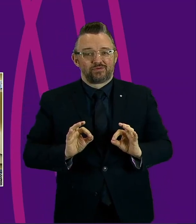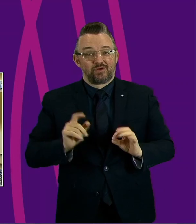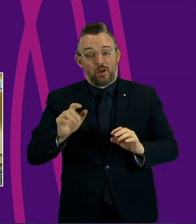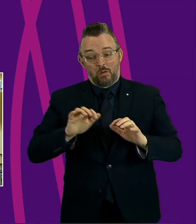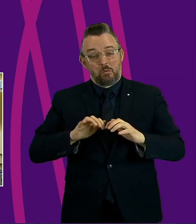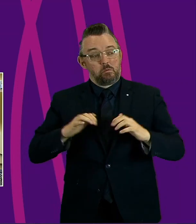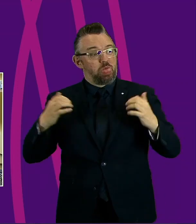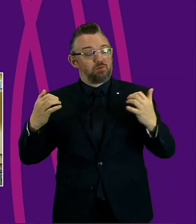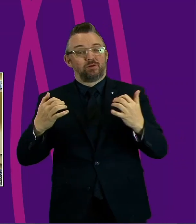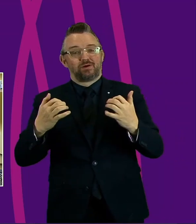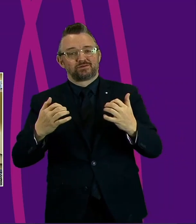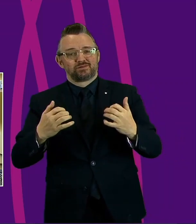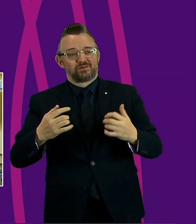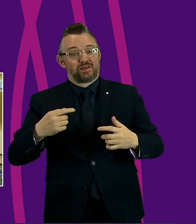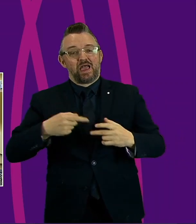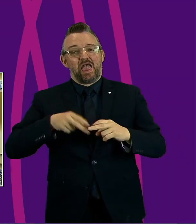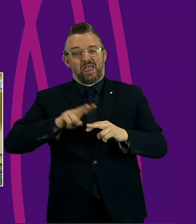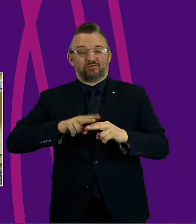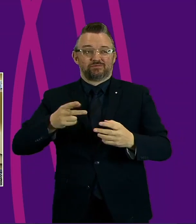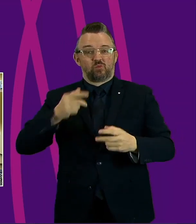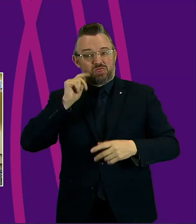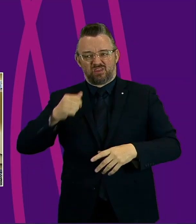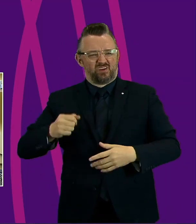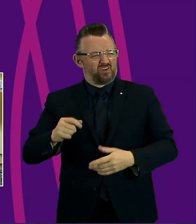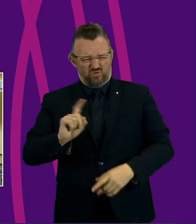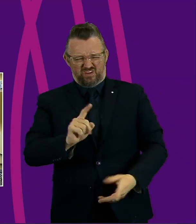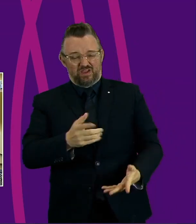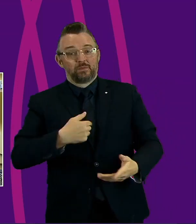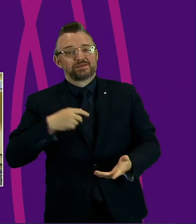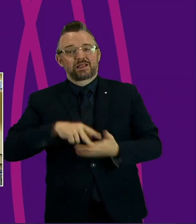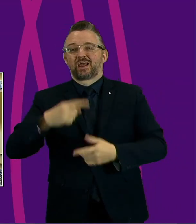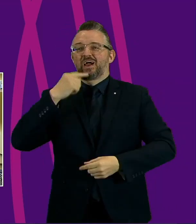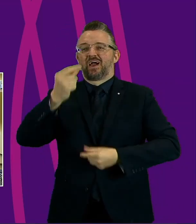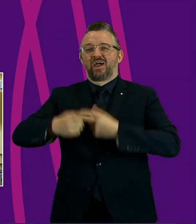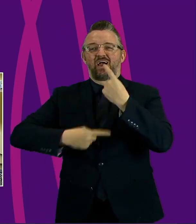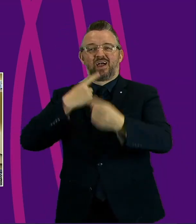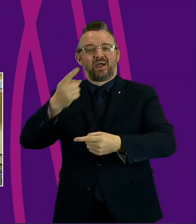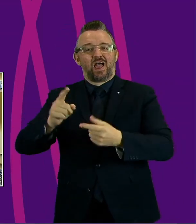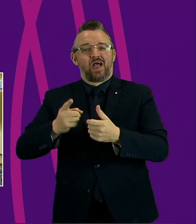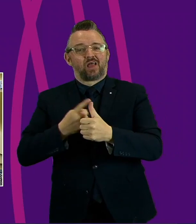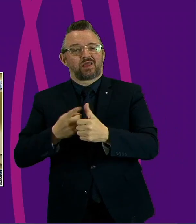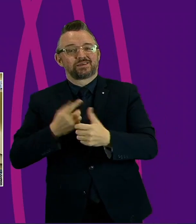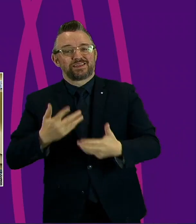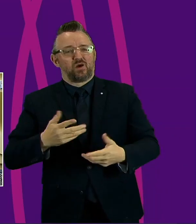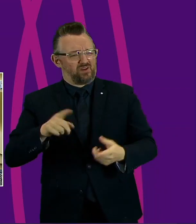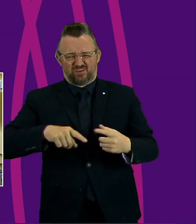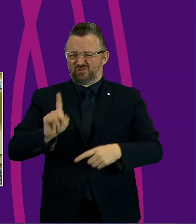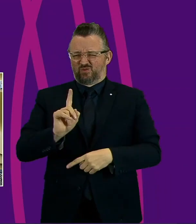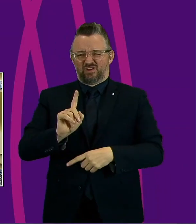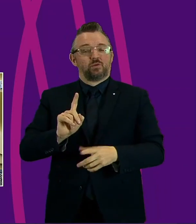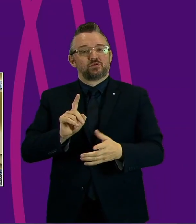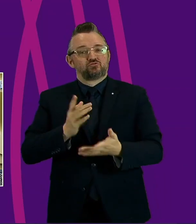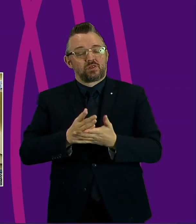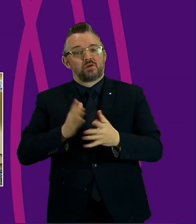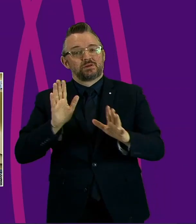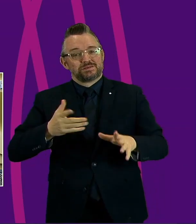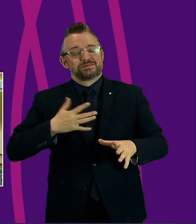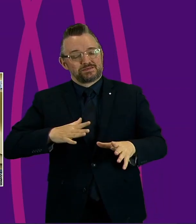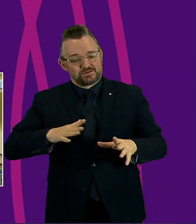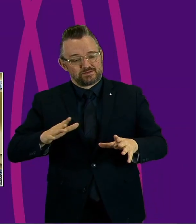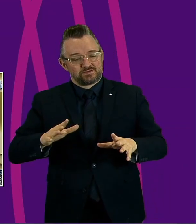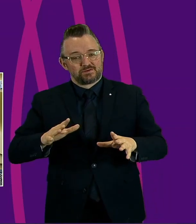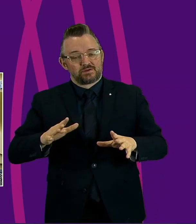be a bit miffed if I stood up here and tried to give you all of the answers to that right now. But just as we did at the outset of this crisis to put in place